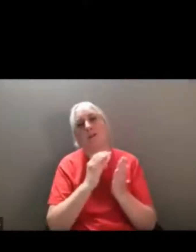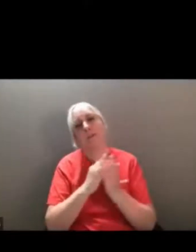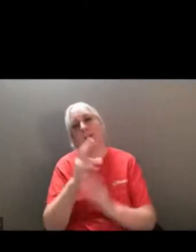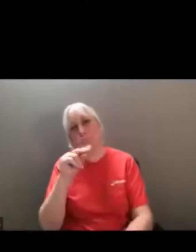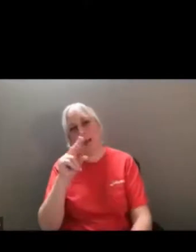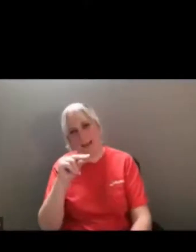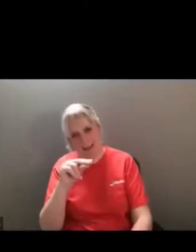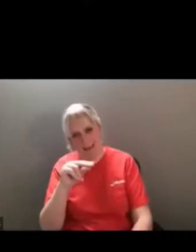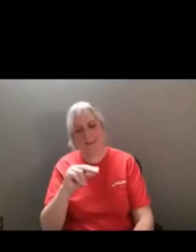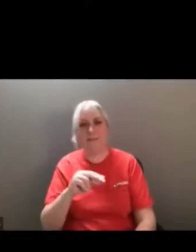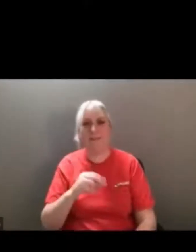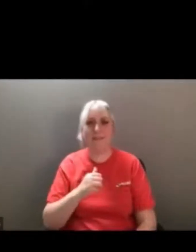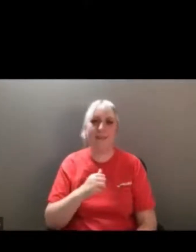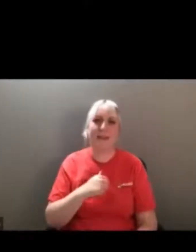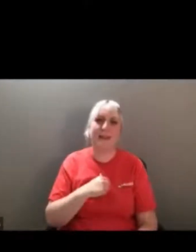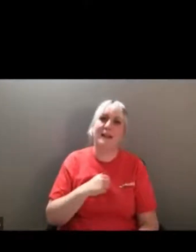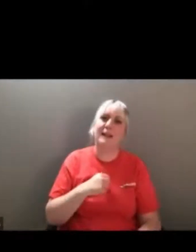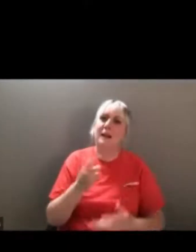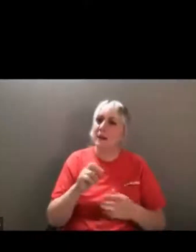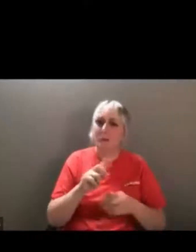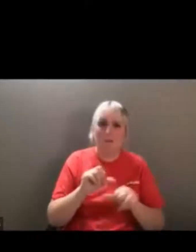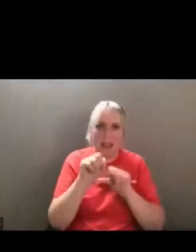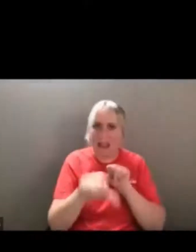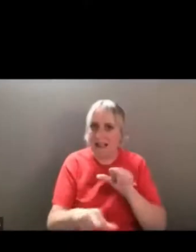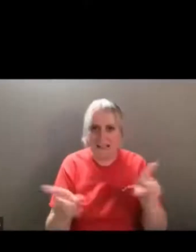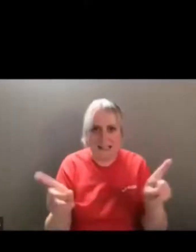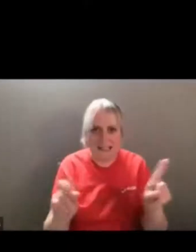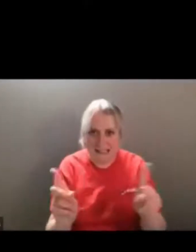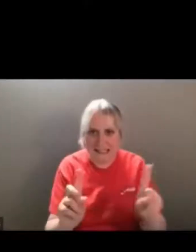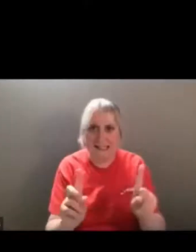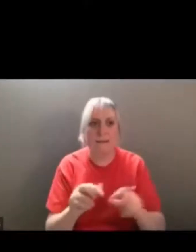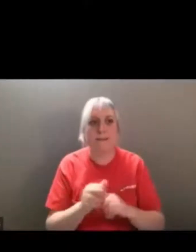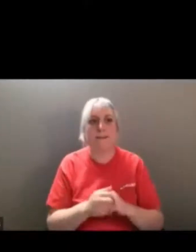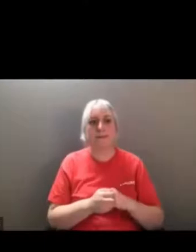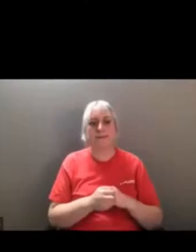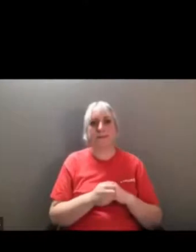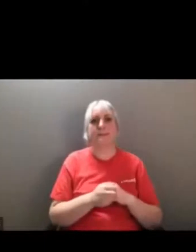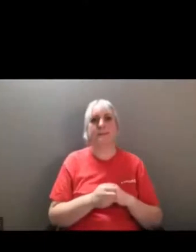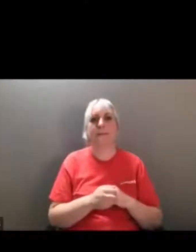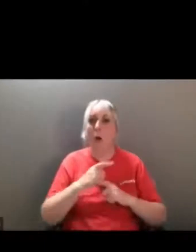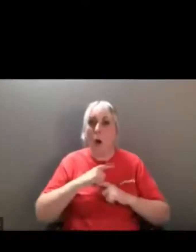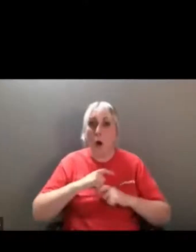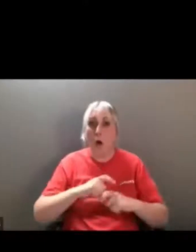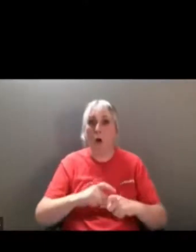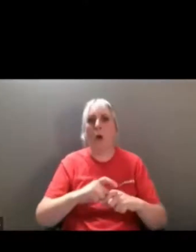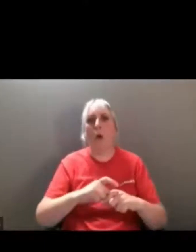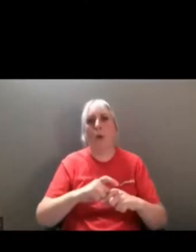concluding thoughts, where do we go from here? The ongoing war against disabled people.